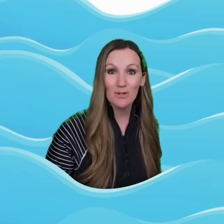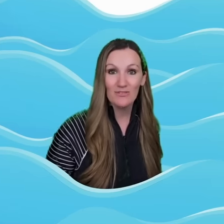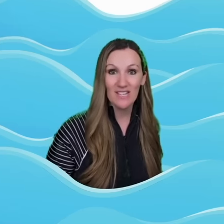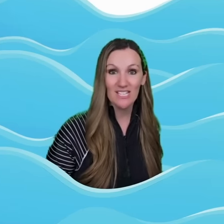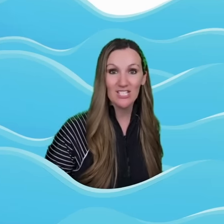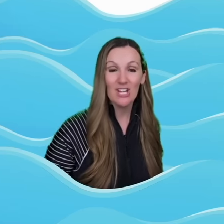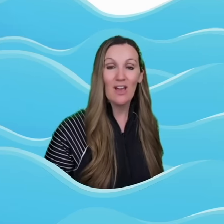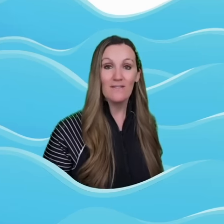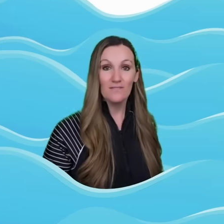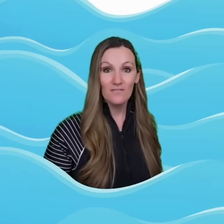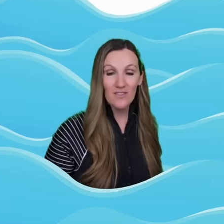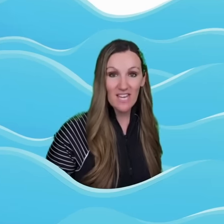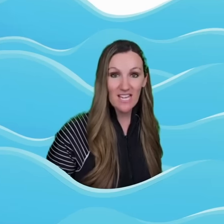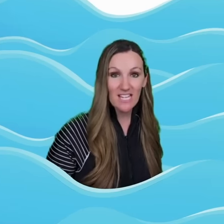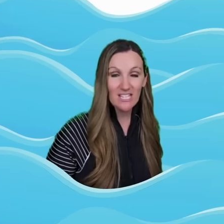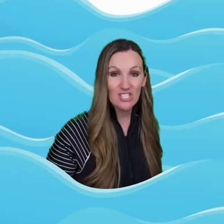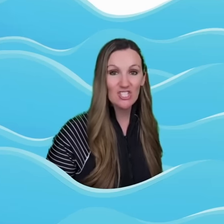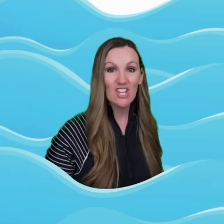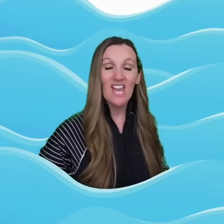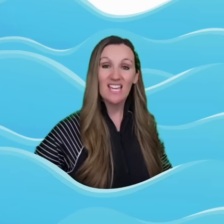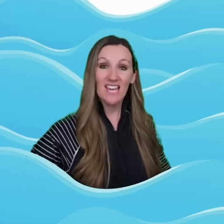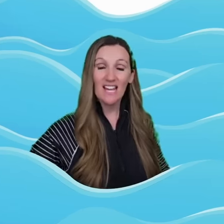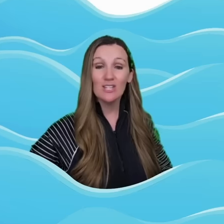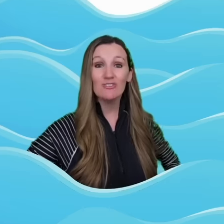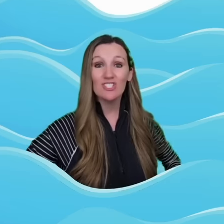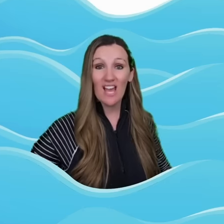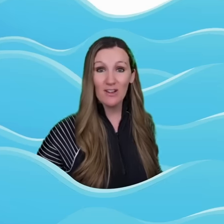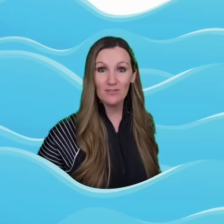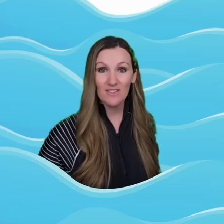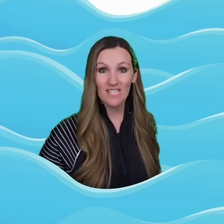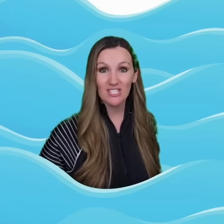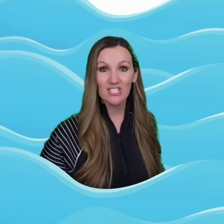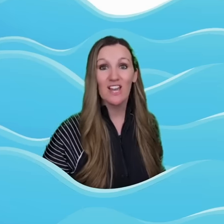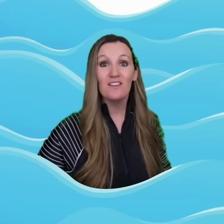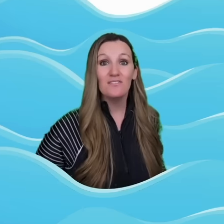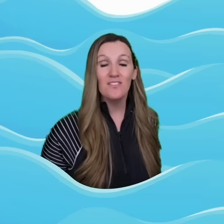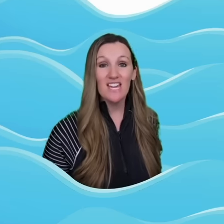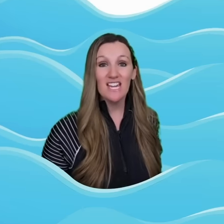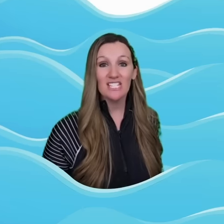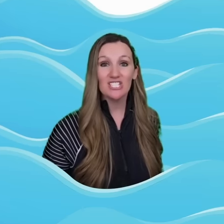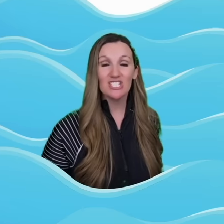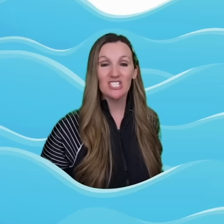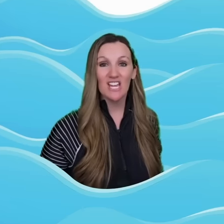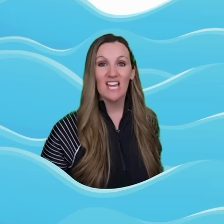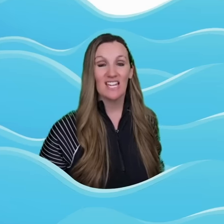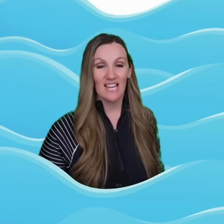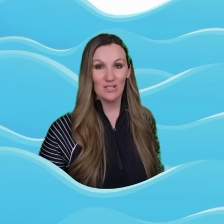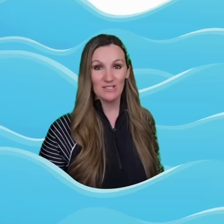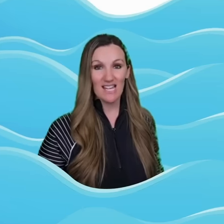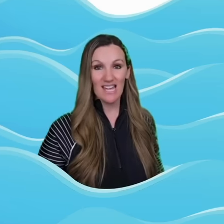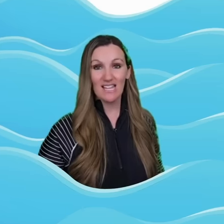fish? Fish. Can you shout fish? Fish. Can you say it